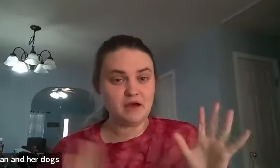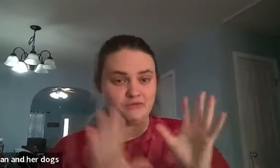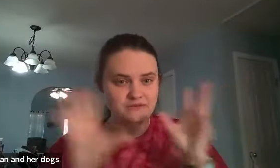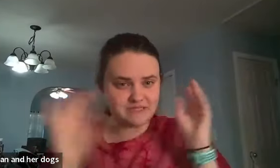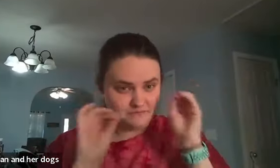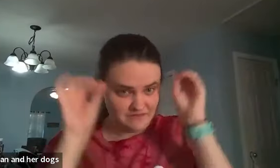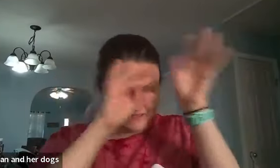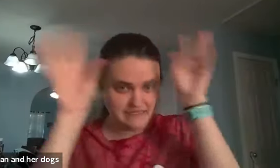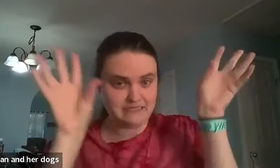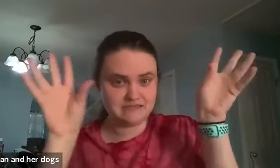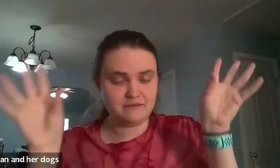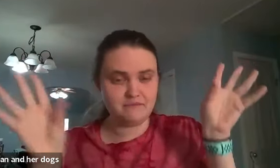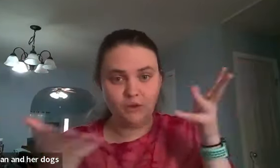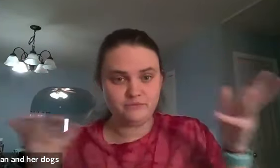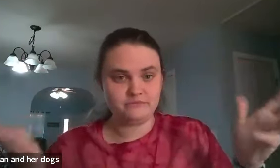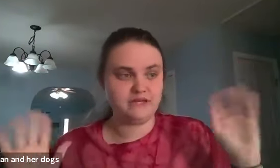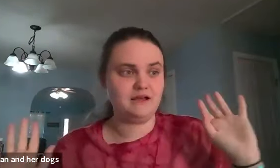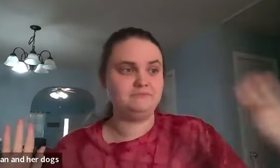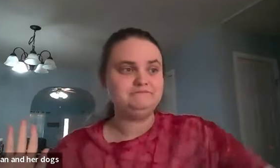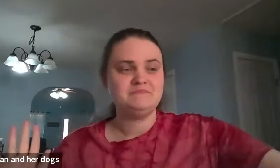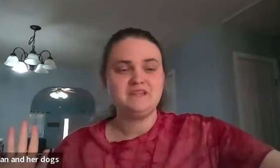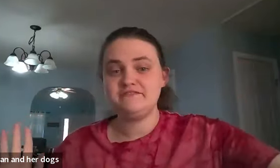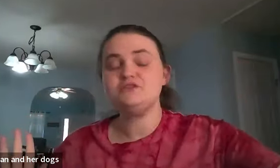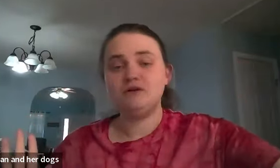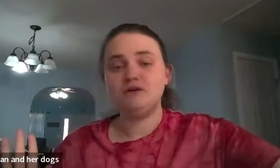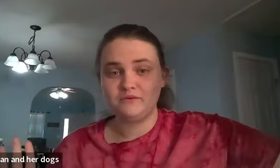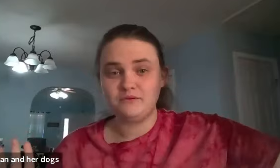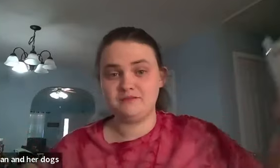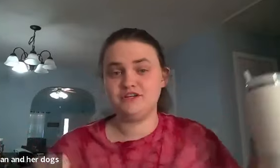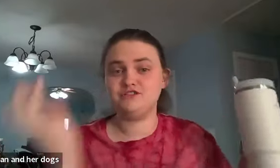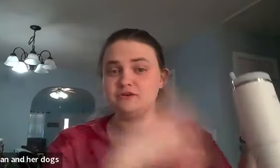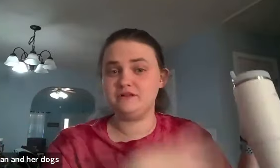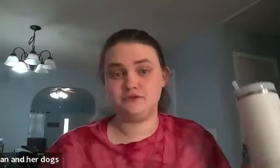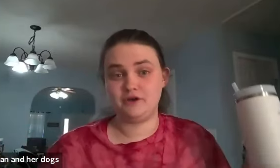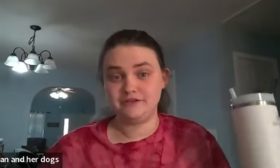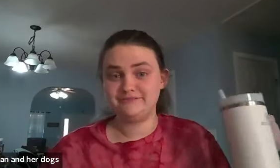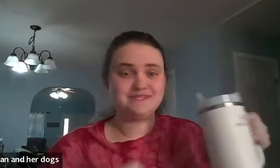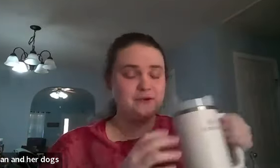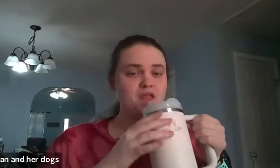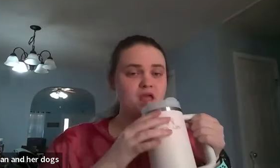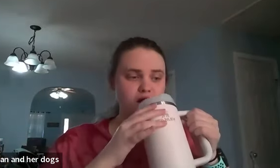helpful tips, like hints that might help, but if they don't, you don't have to worry about them. You can just totally disregard them. So, okay.